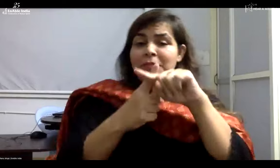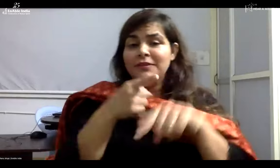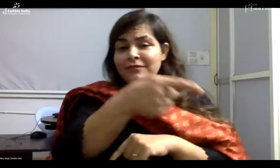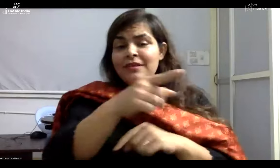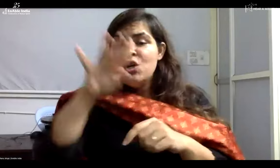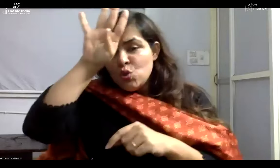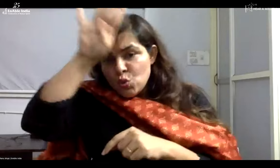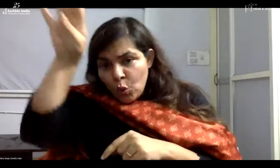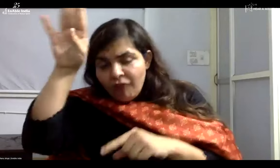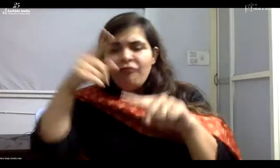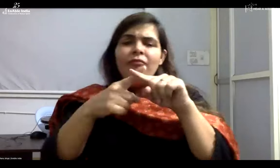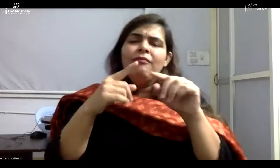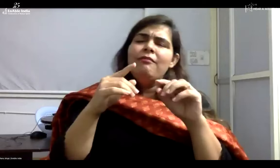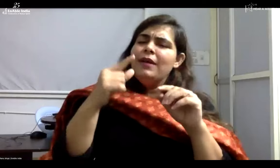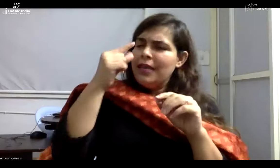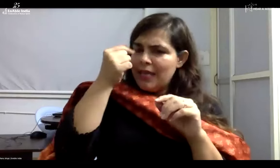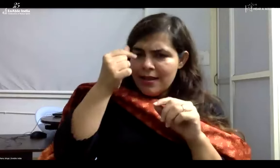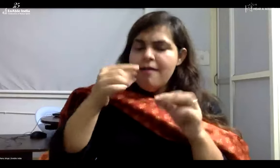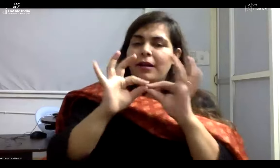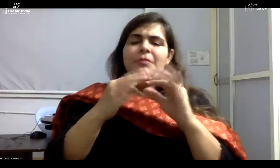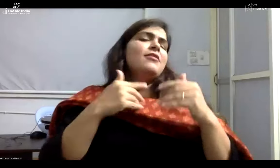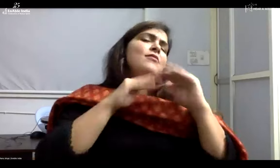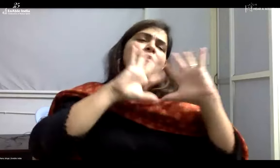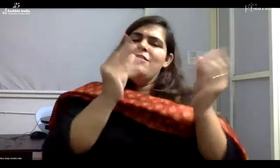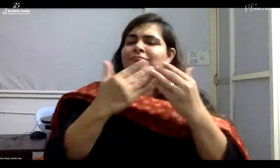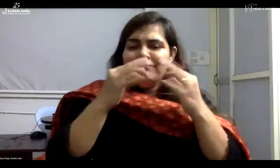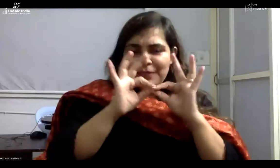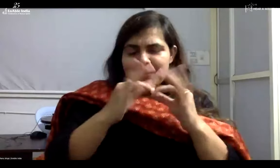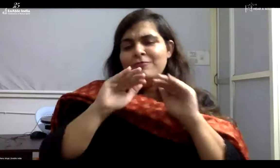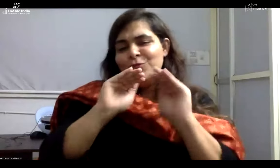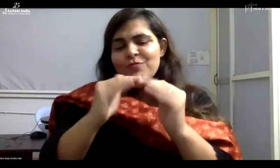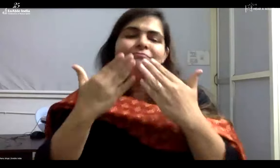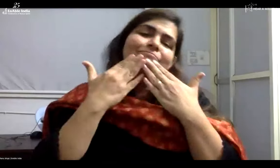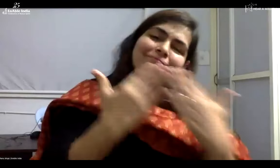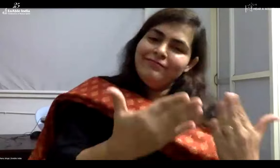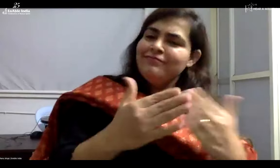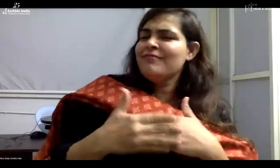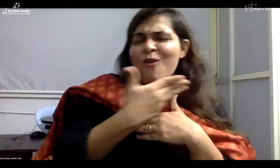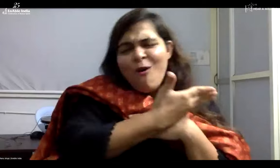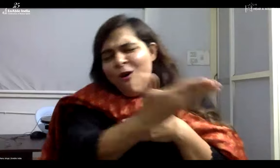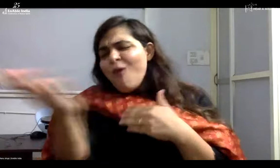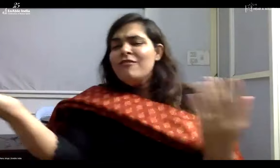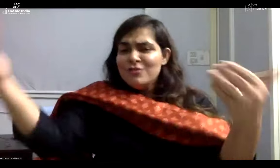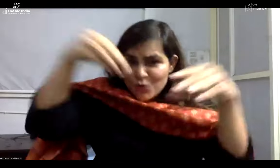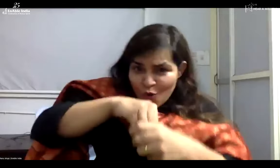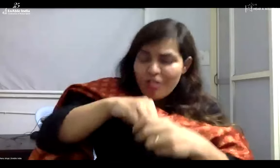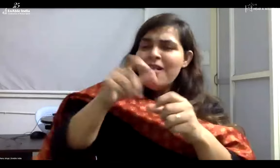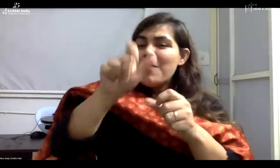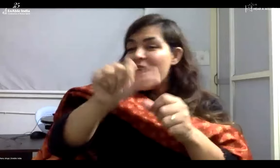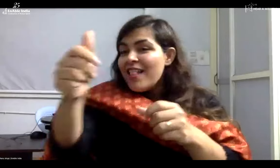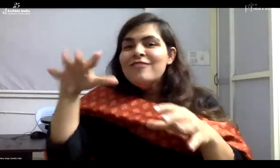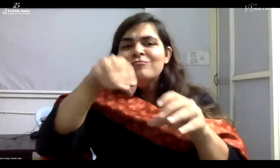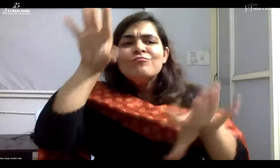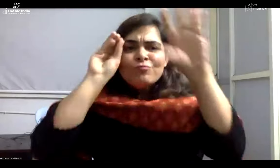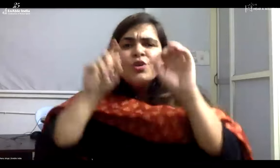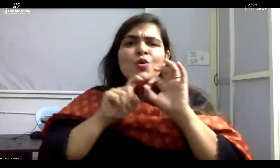now I'm talking about you have some fun enjoyment time. Will that help